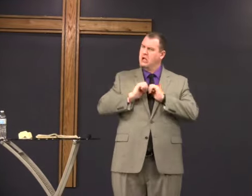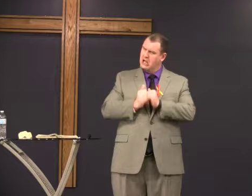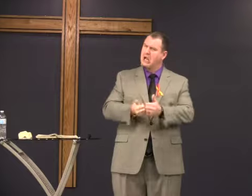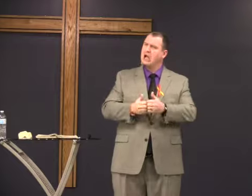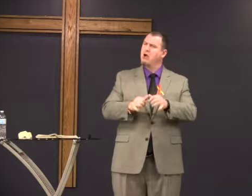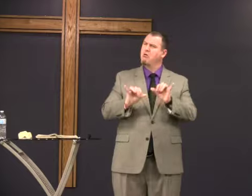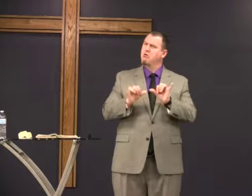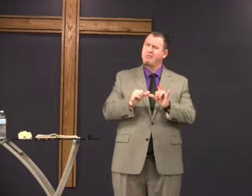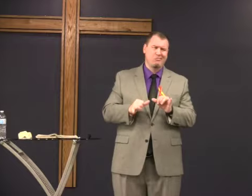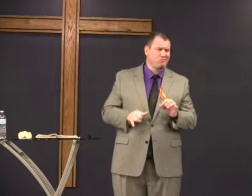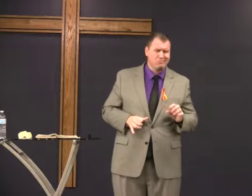cupbearer.